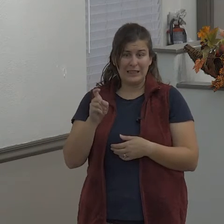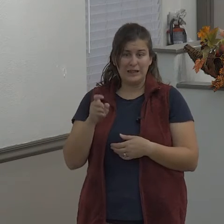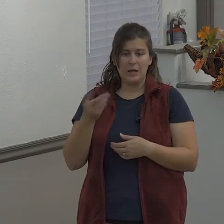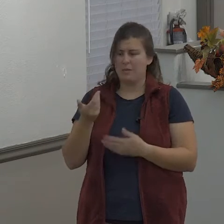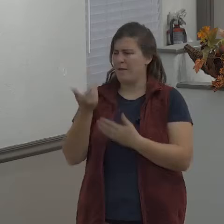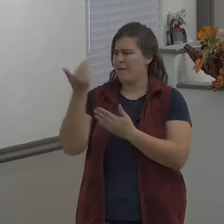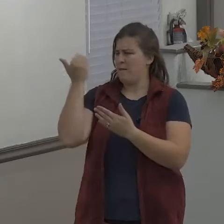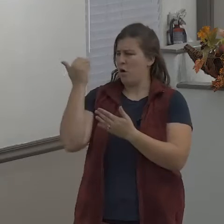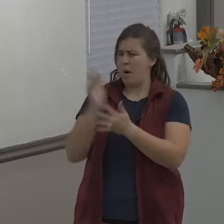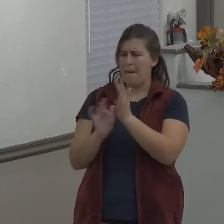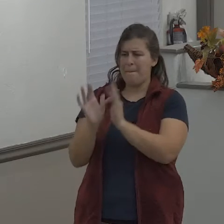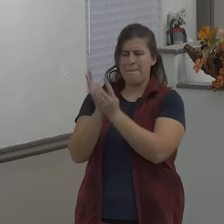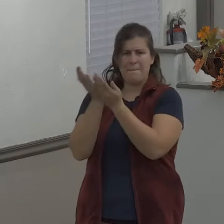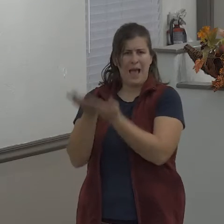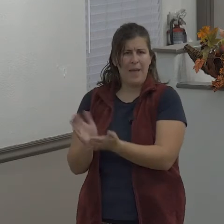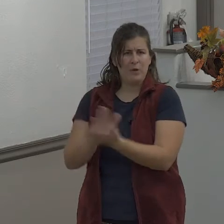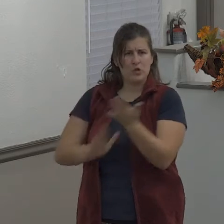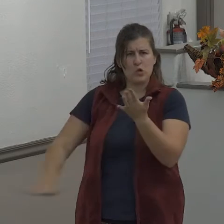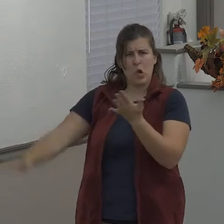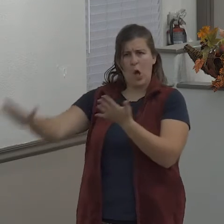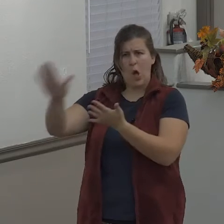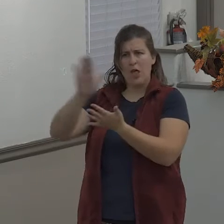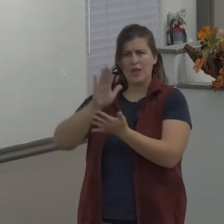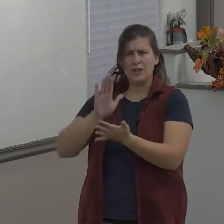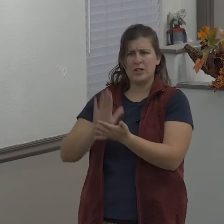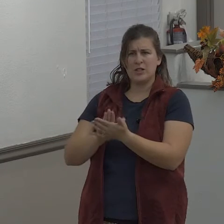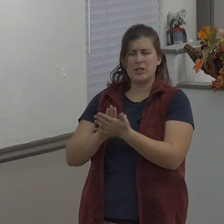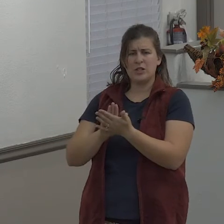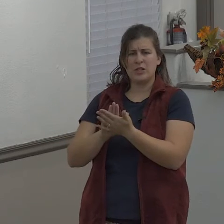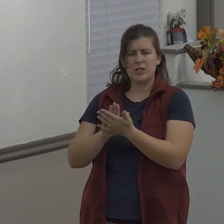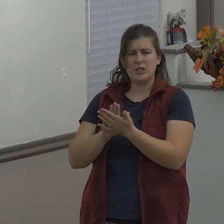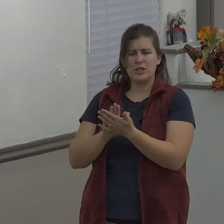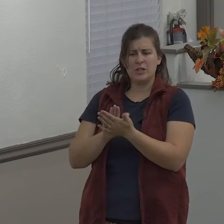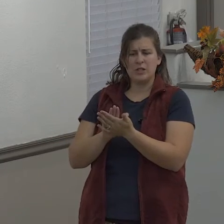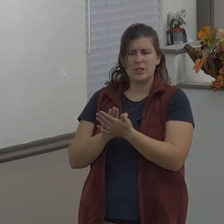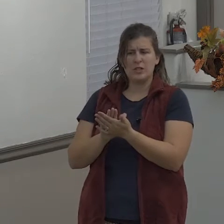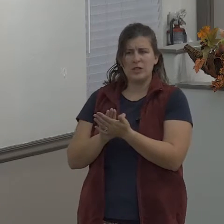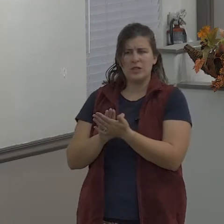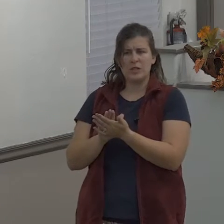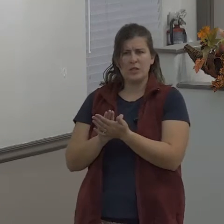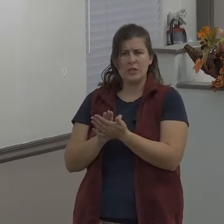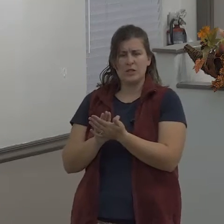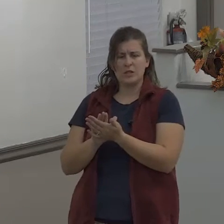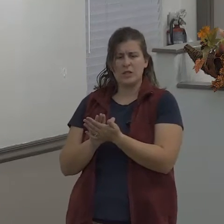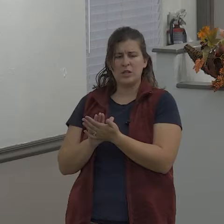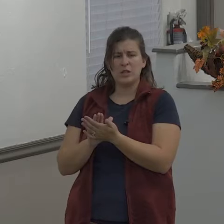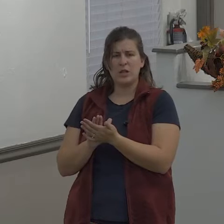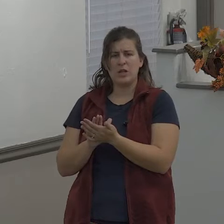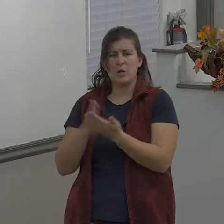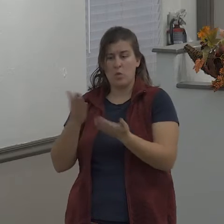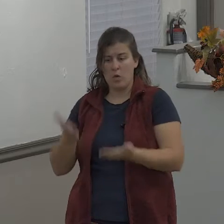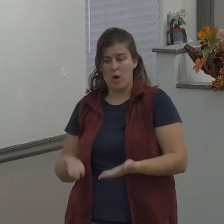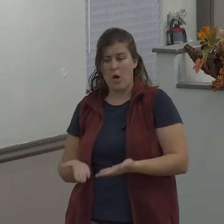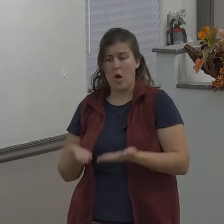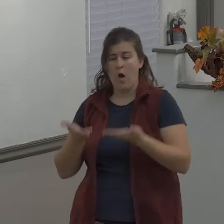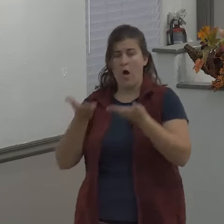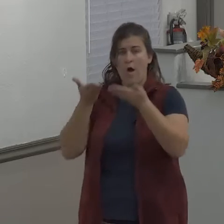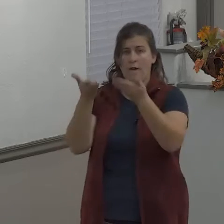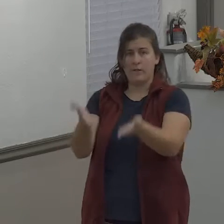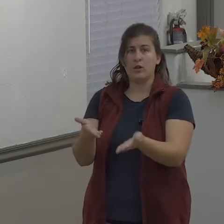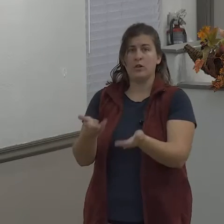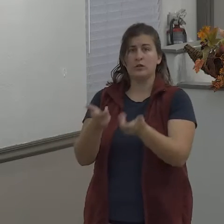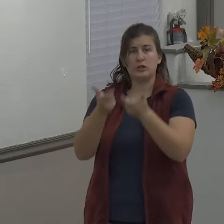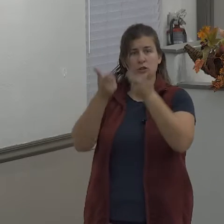Bible colleges that once the biggest area of their offering as a Bible college was the